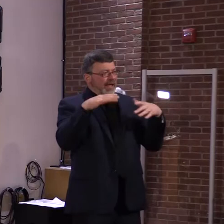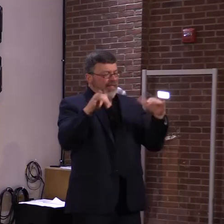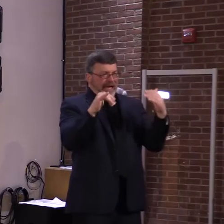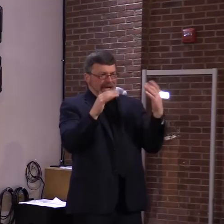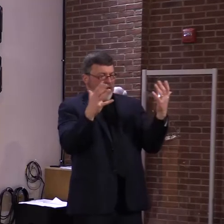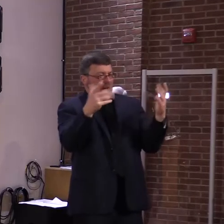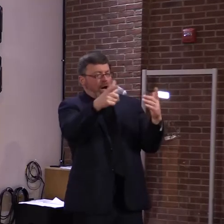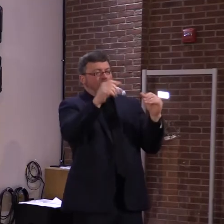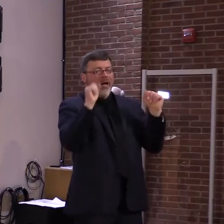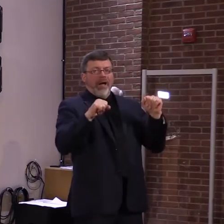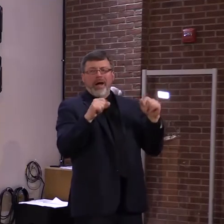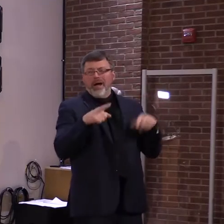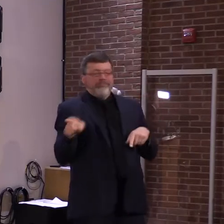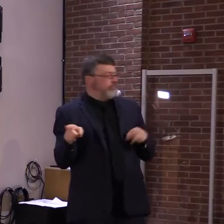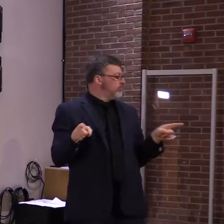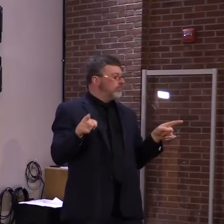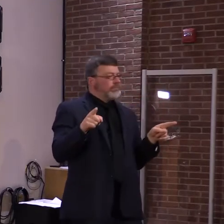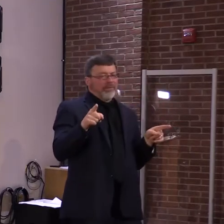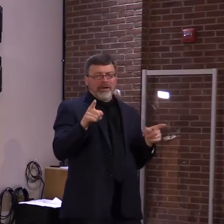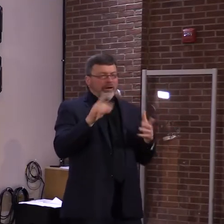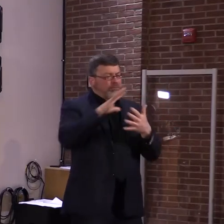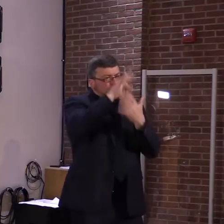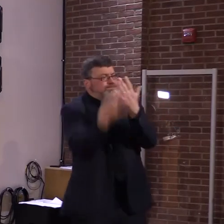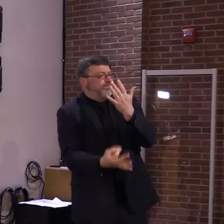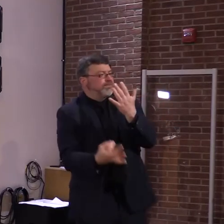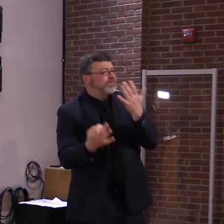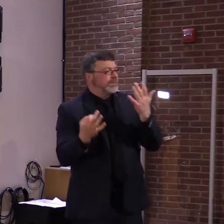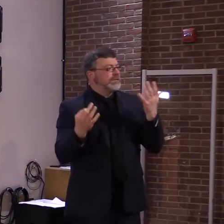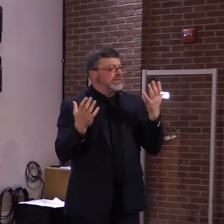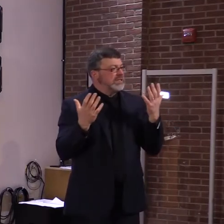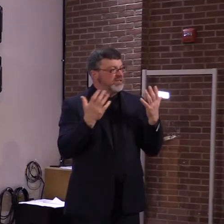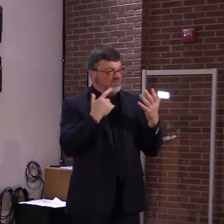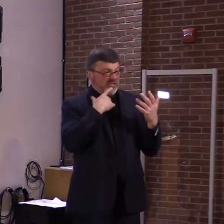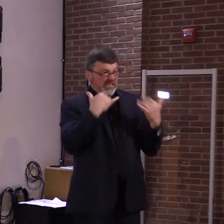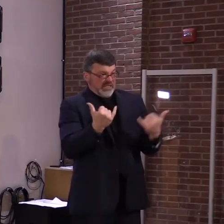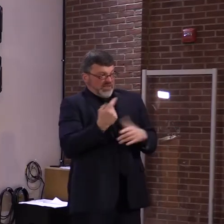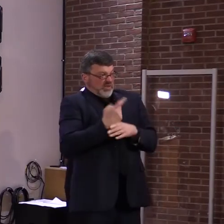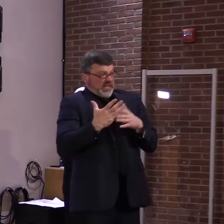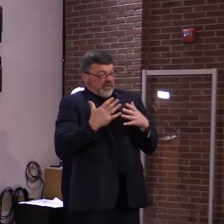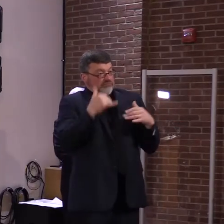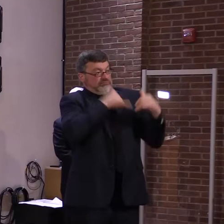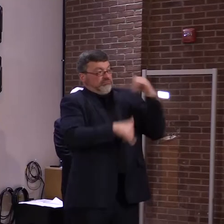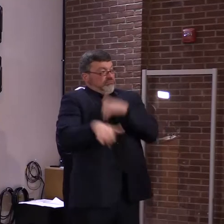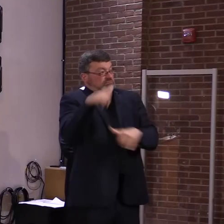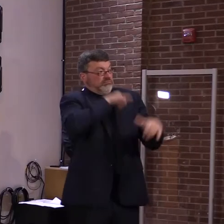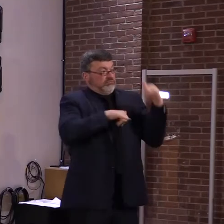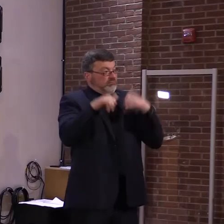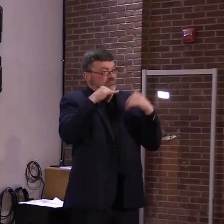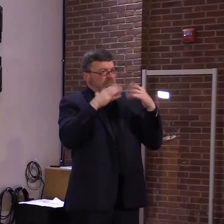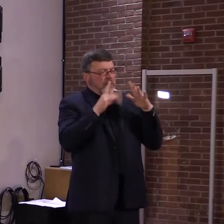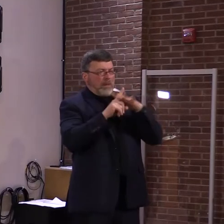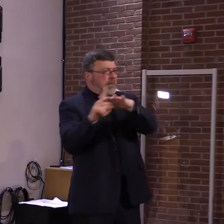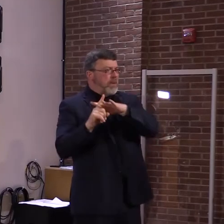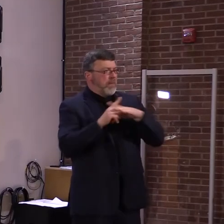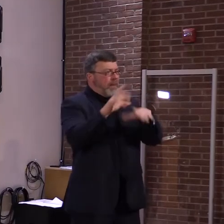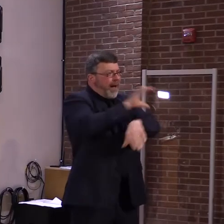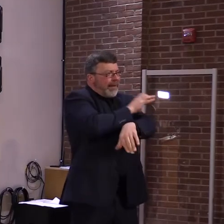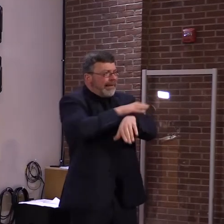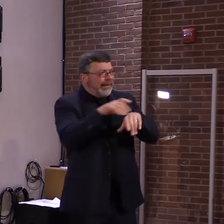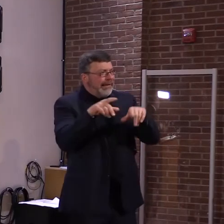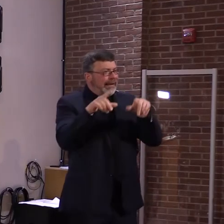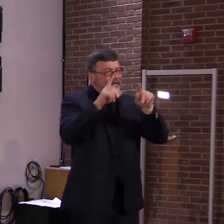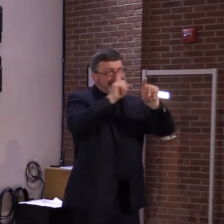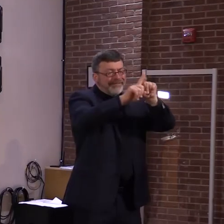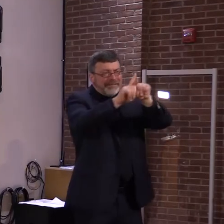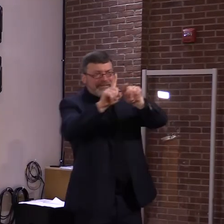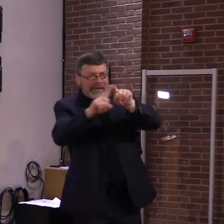lot. I mean, this weekend is going to be huge in some respects in all the different types of approaches we're taking, and then we'll